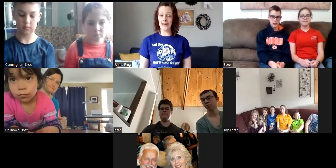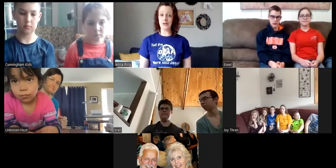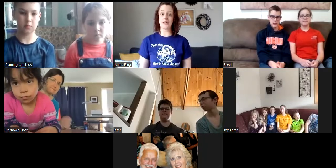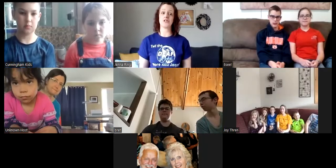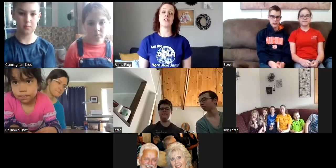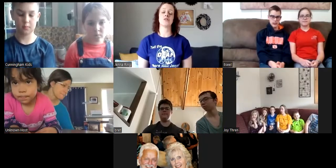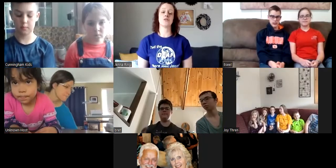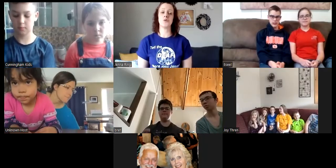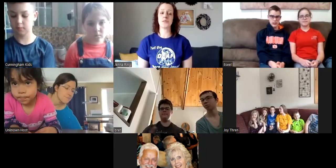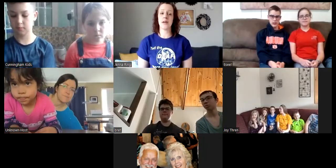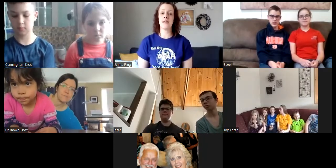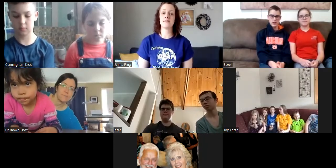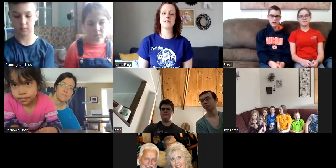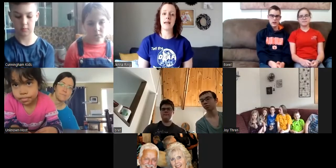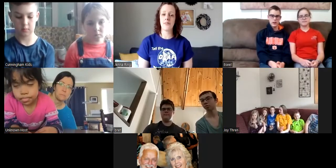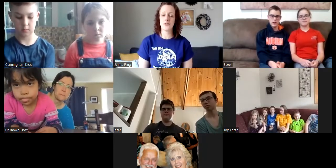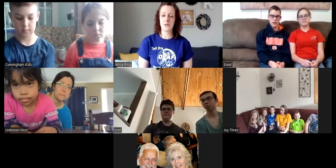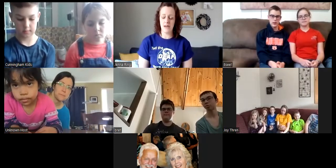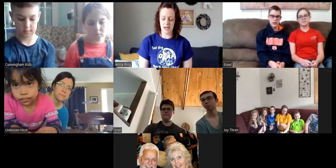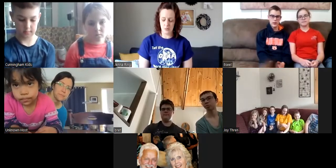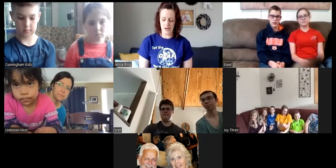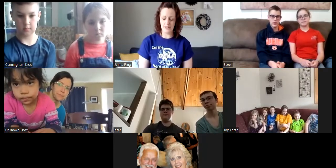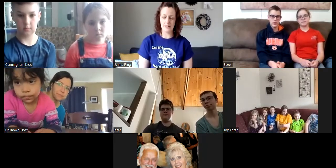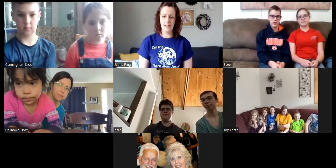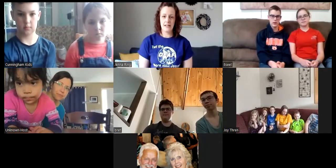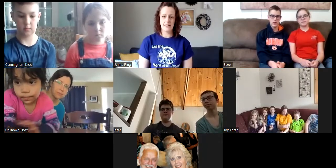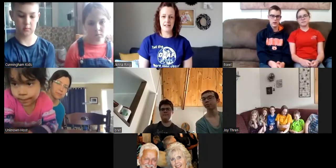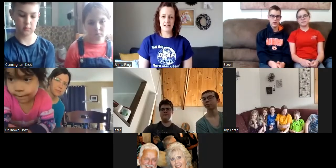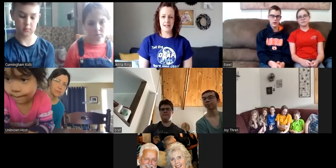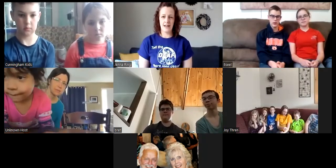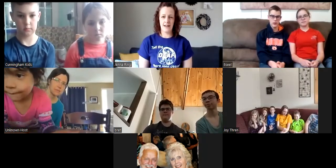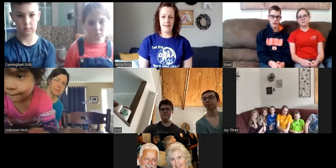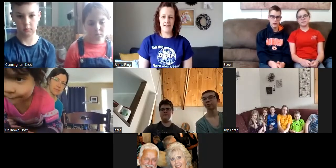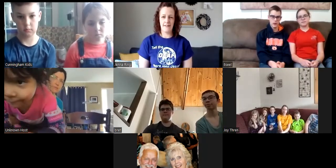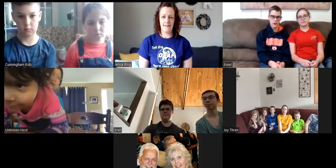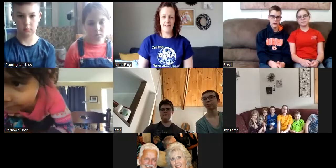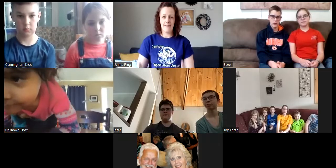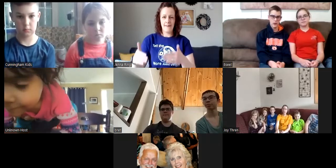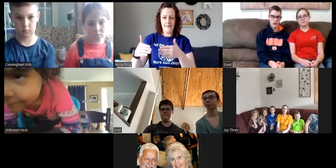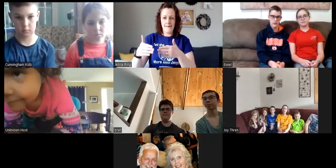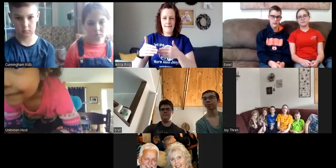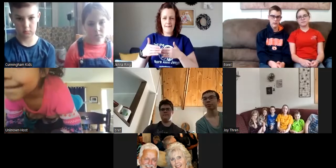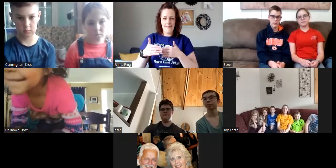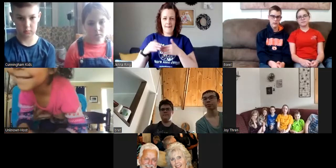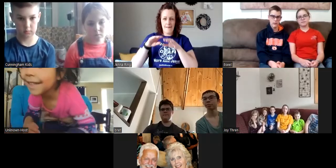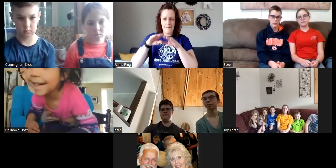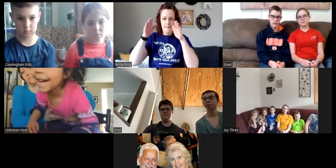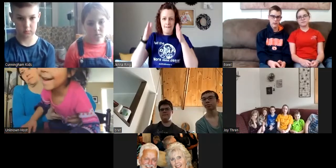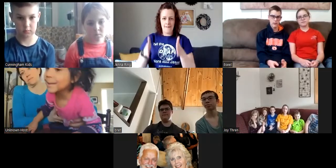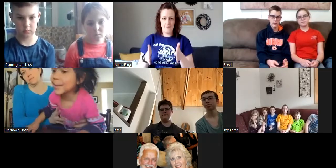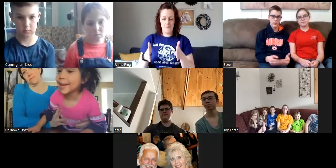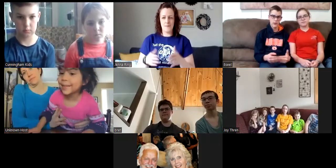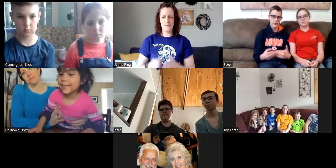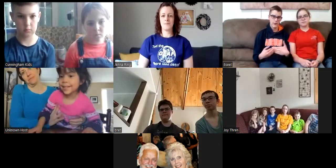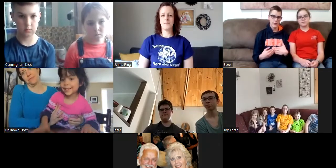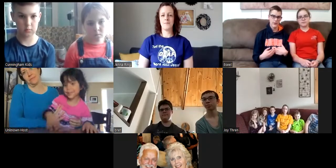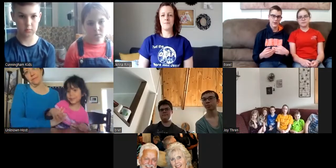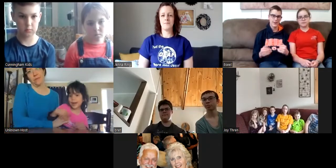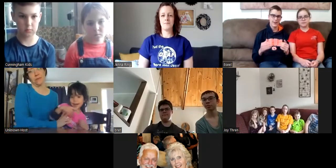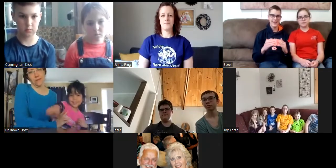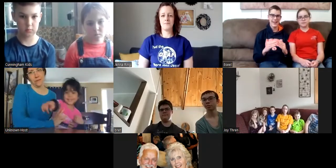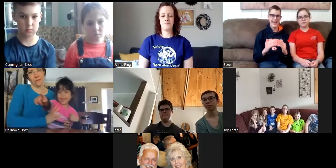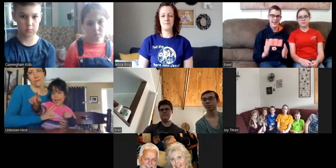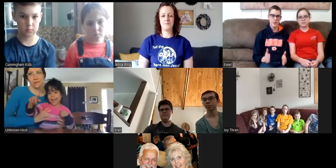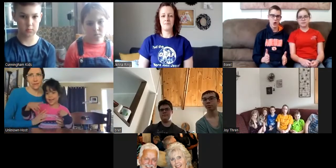word in English. It's two signs together to make one. Let's see. What do you want